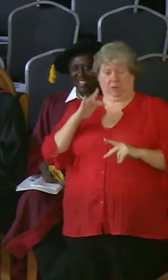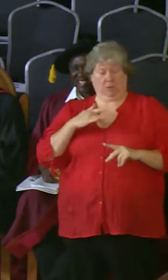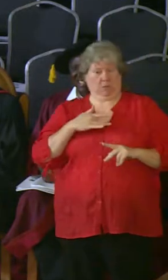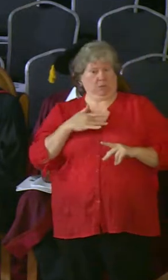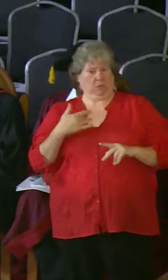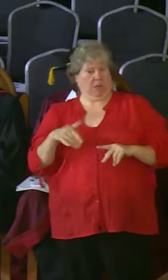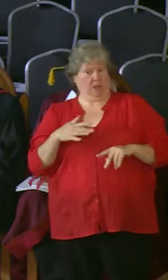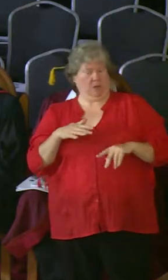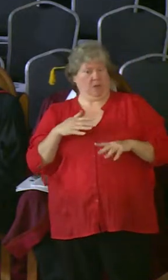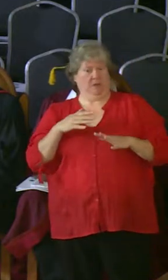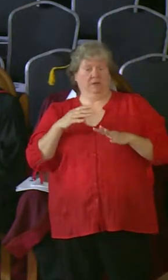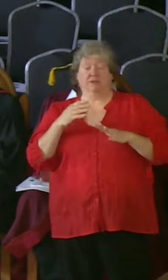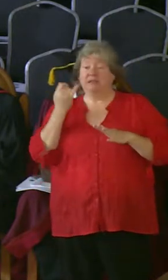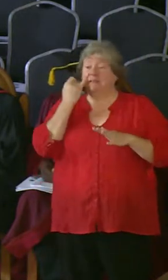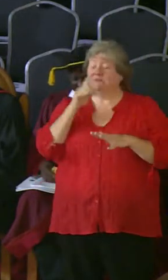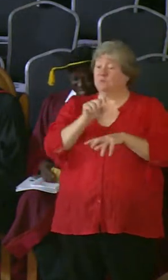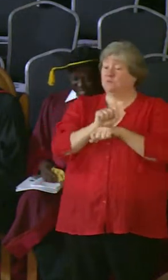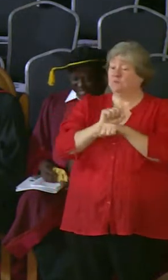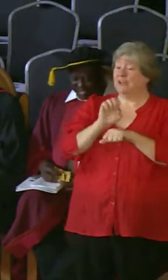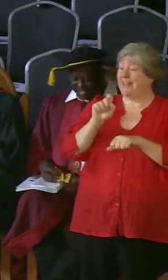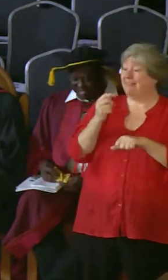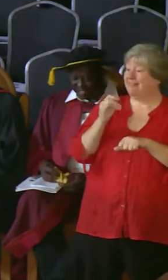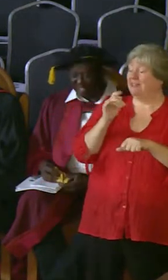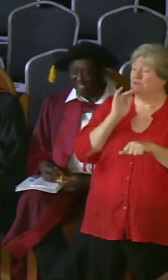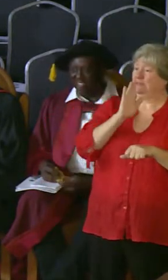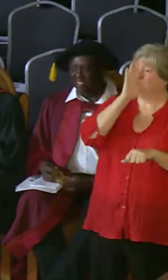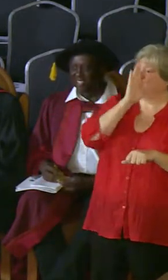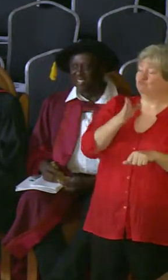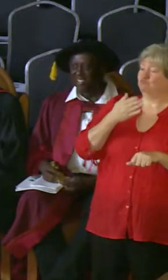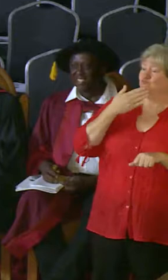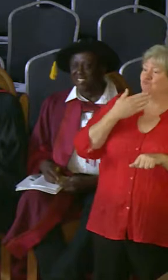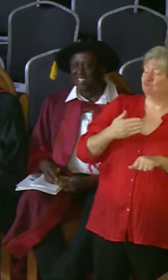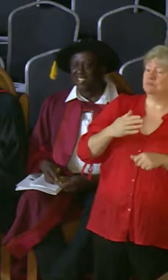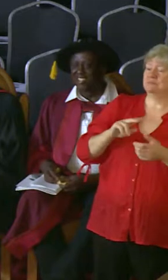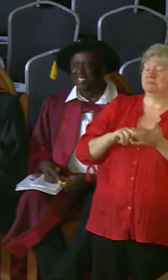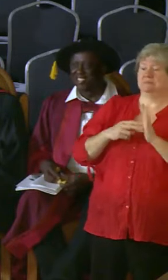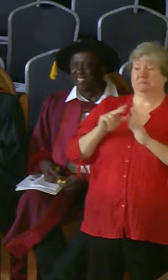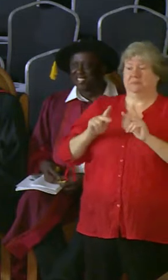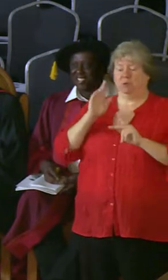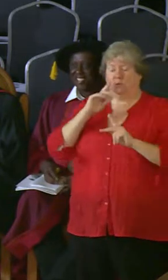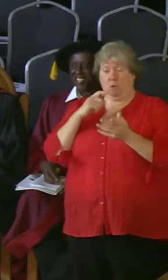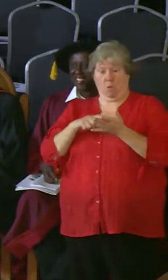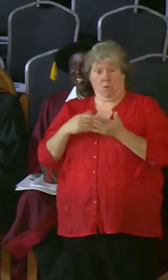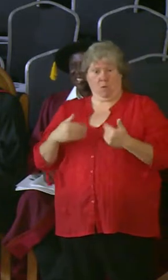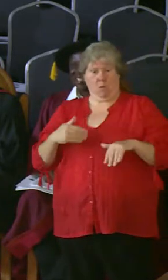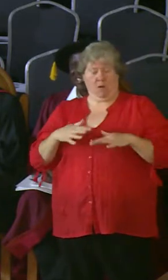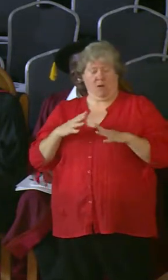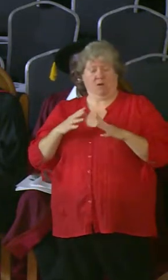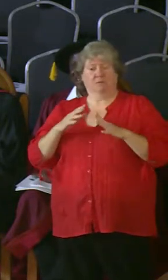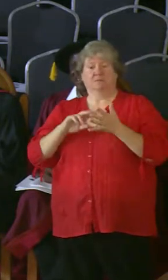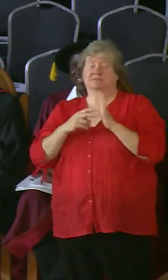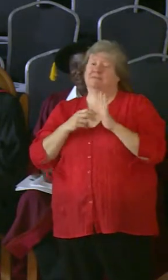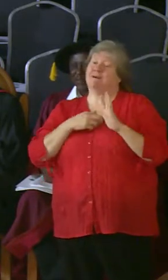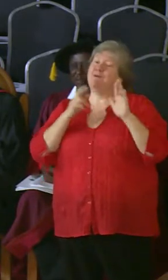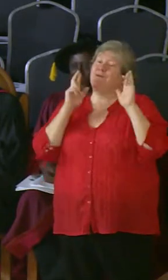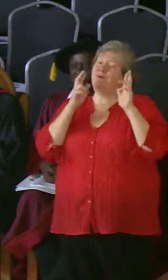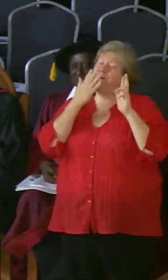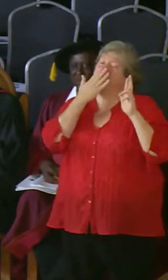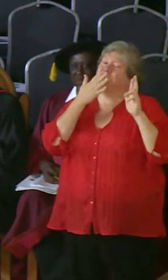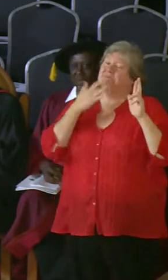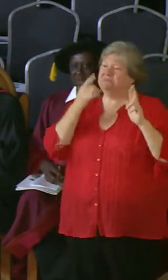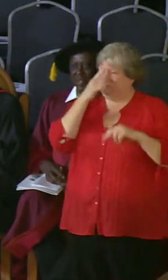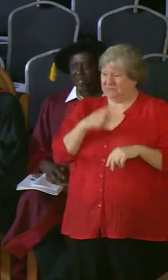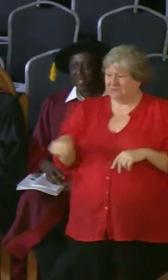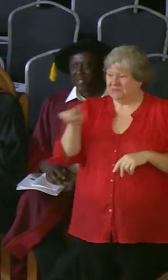notice. Things will happen. Best of luck, class of 2017. I look forward to hearing about all of the wonderful things that you